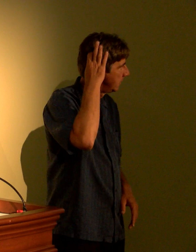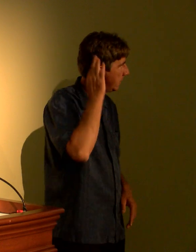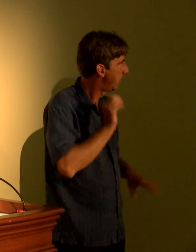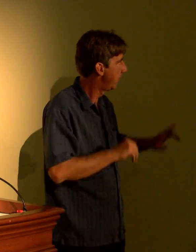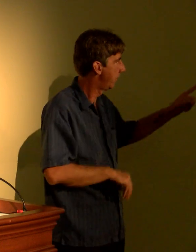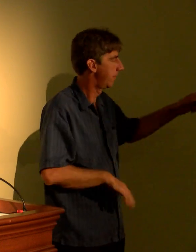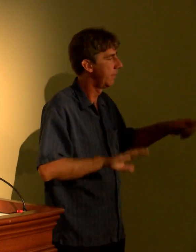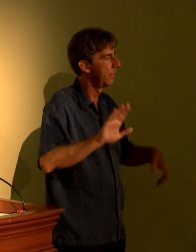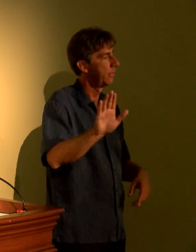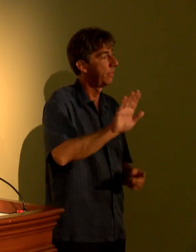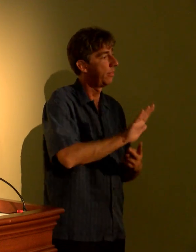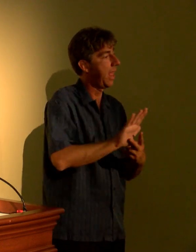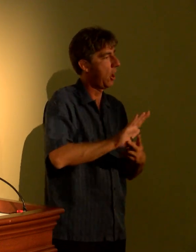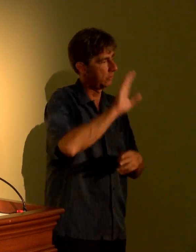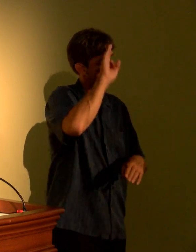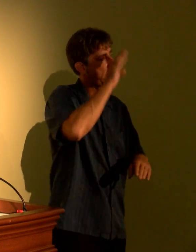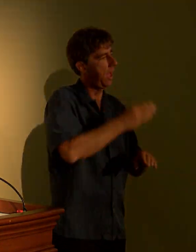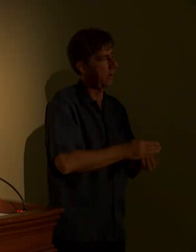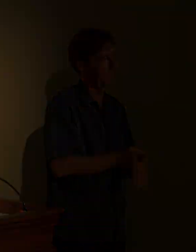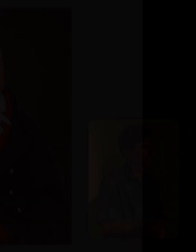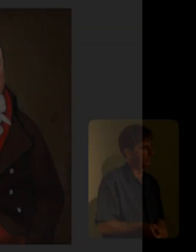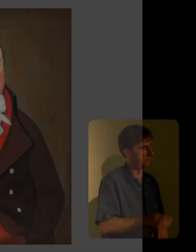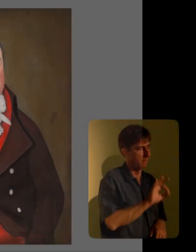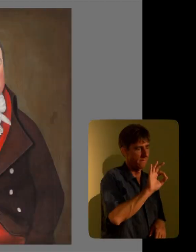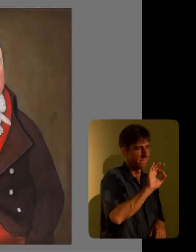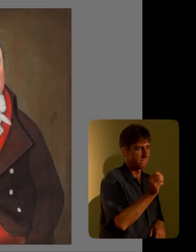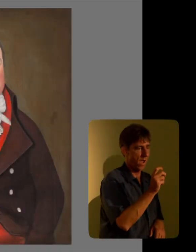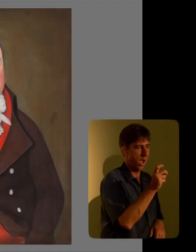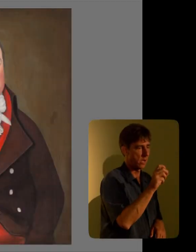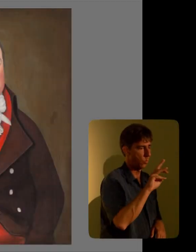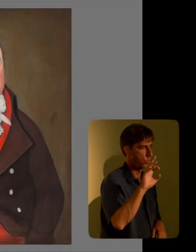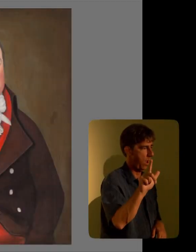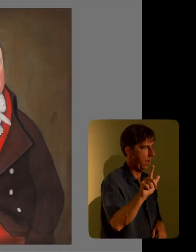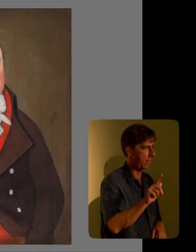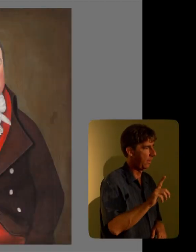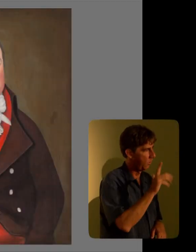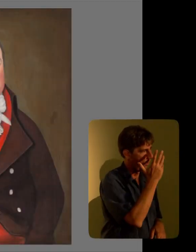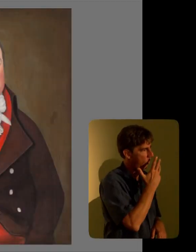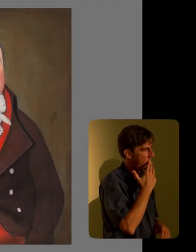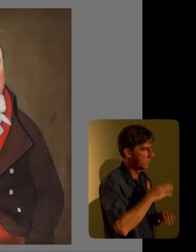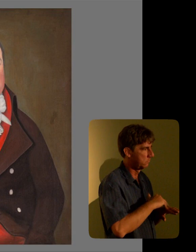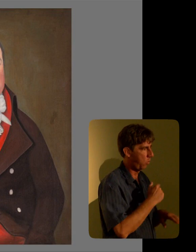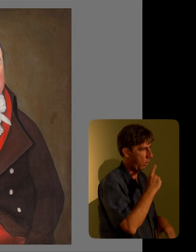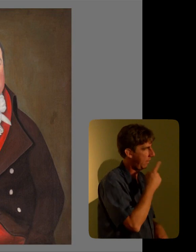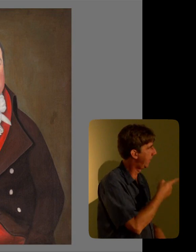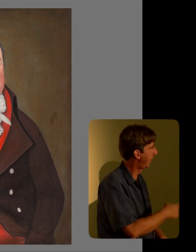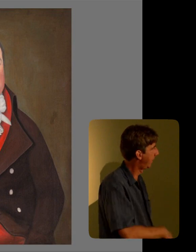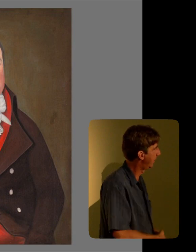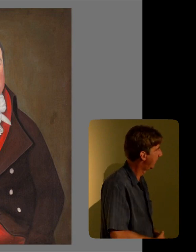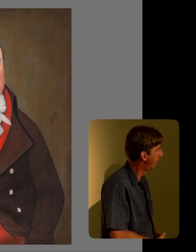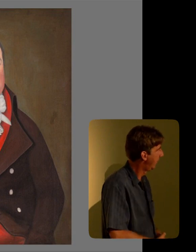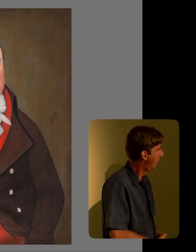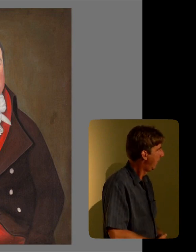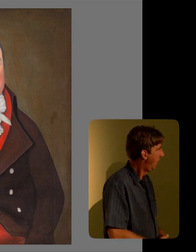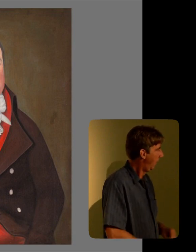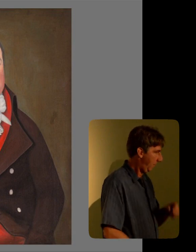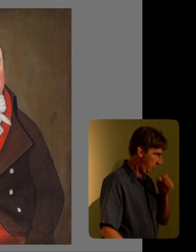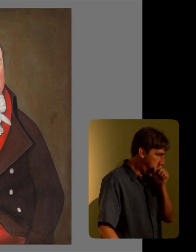Cutts, at about the same time. He looks like kind of a spoiled kid compared to his father.